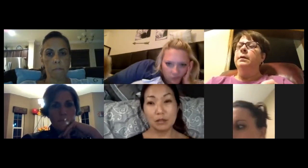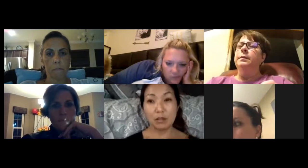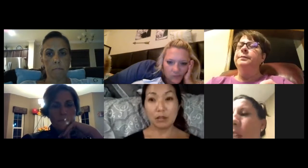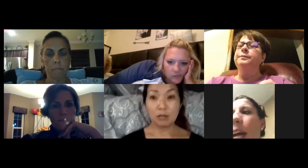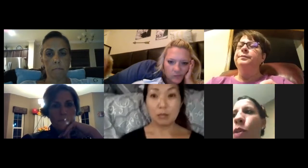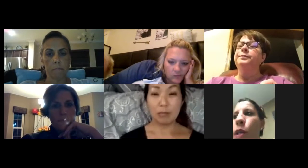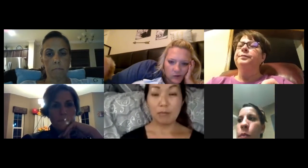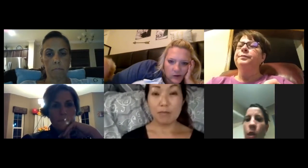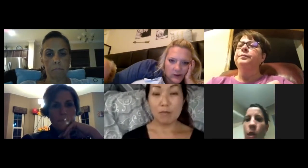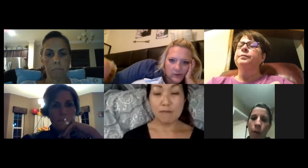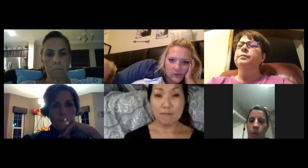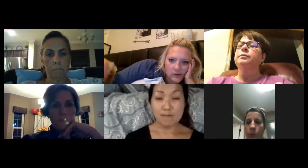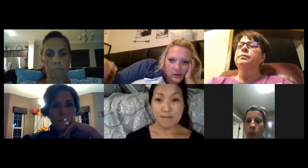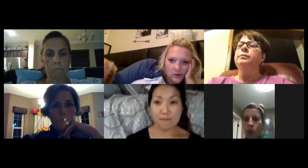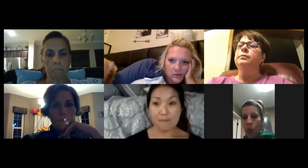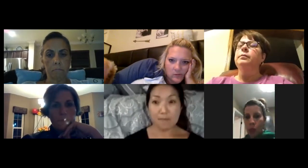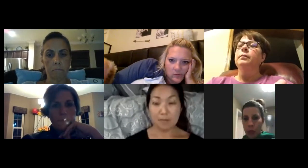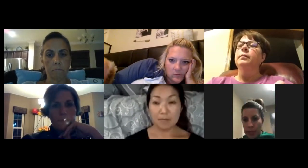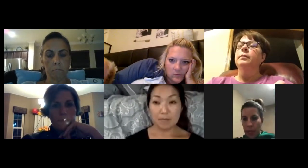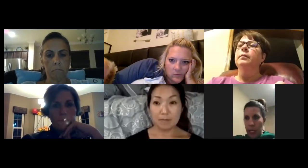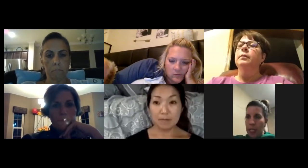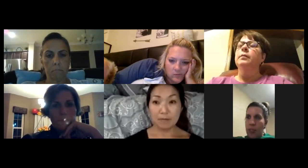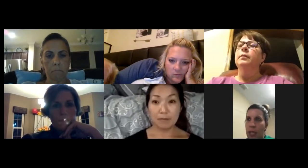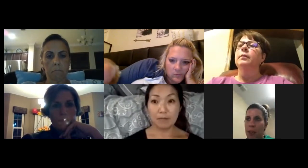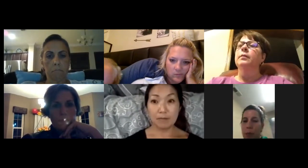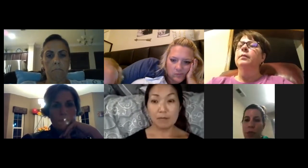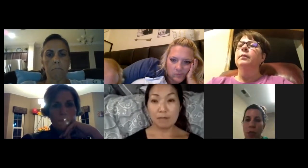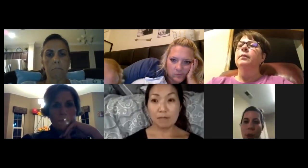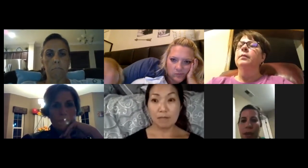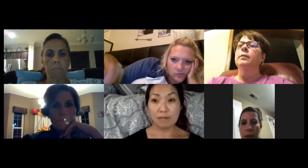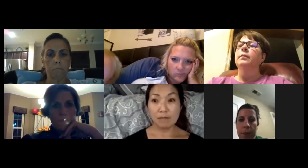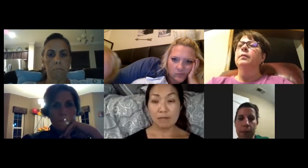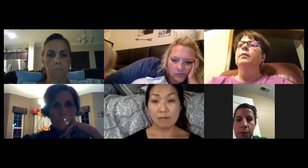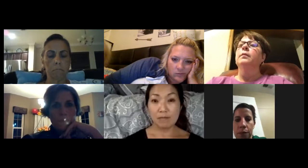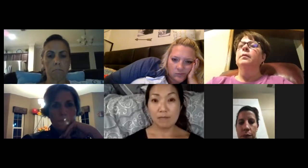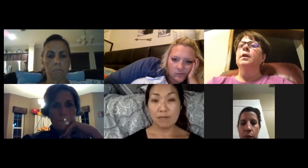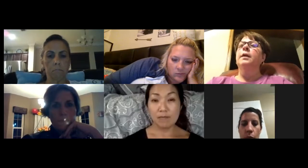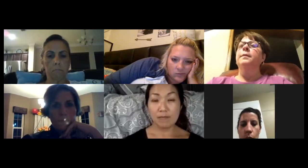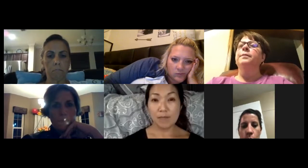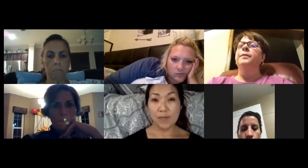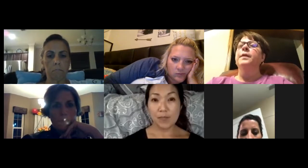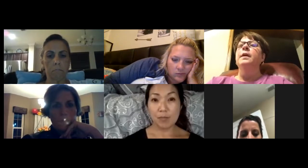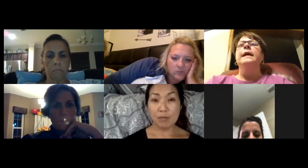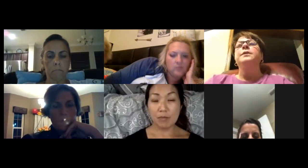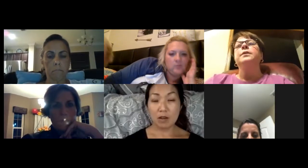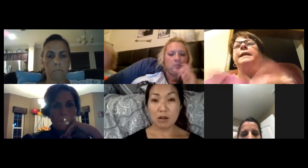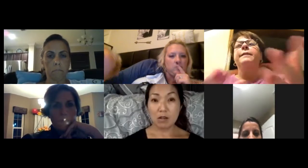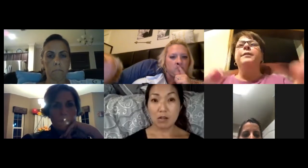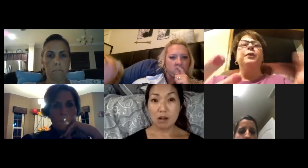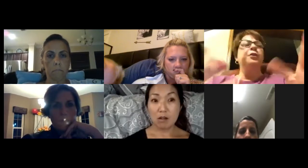each classroom. So, like you're in each classroom for just a while. Okay. And so, like, if they're showing you, oh my gosh,